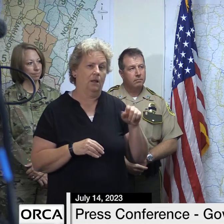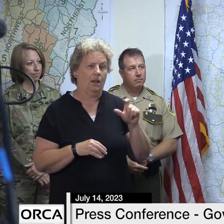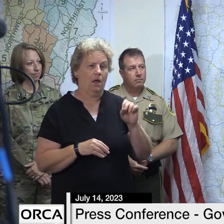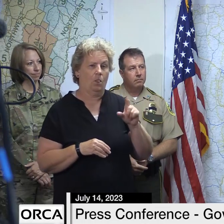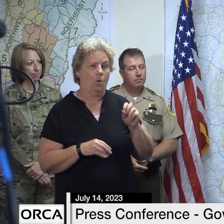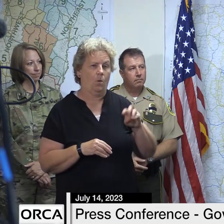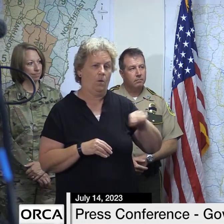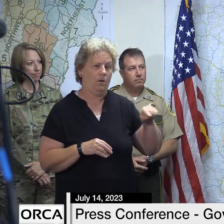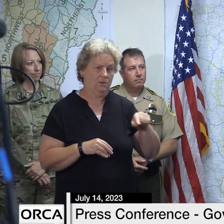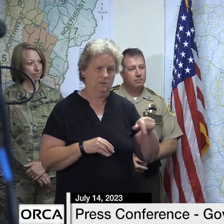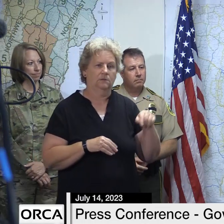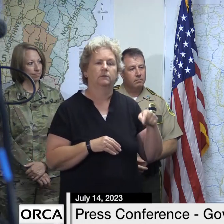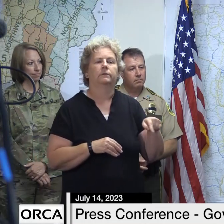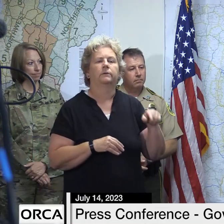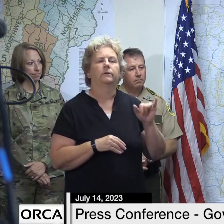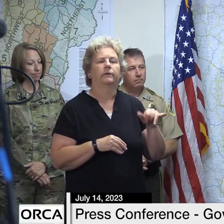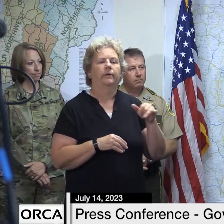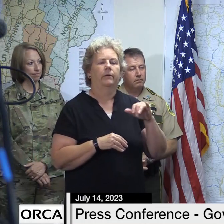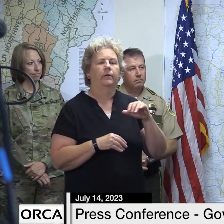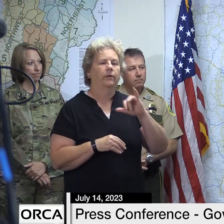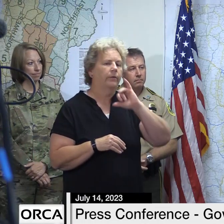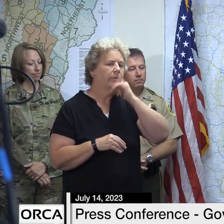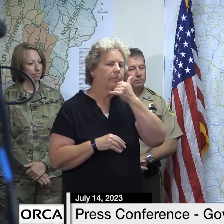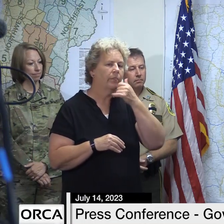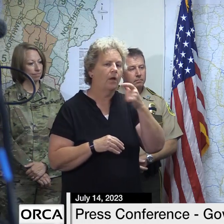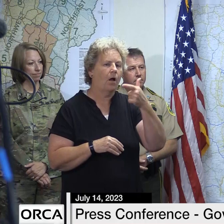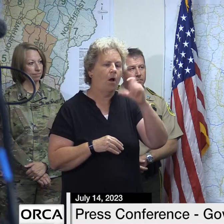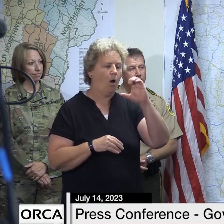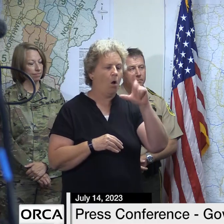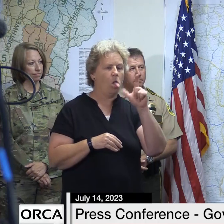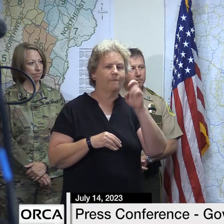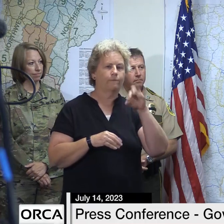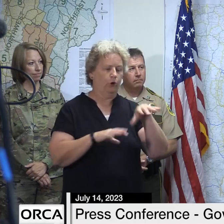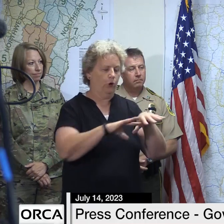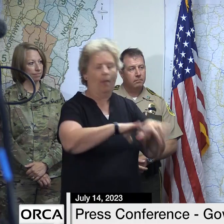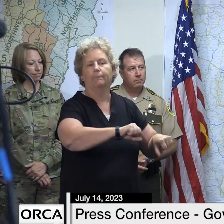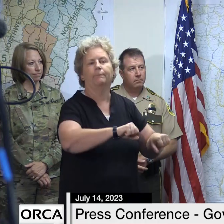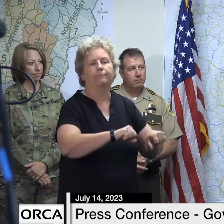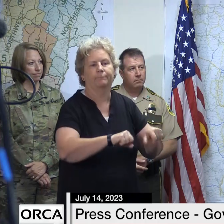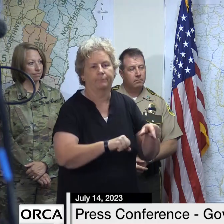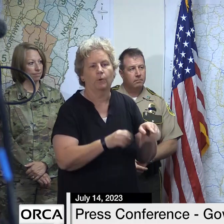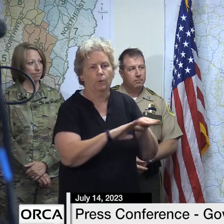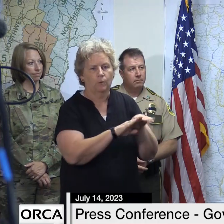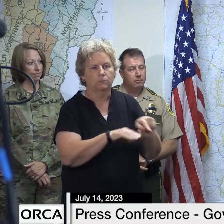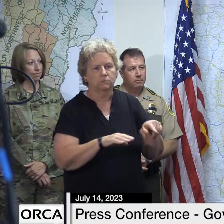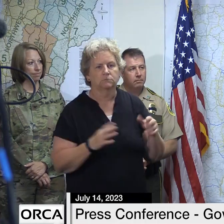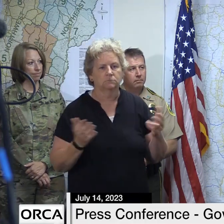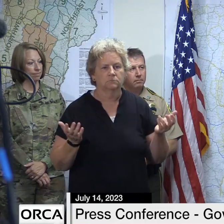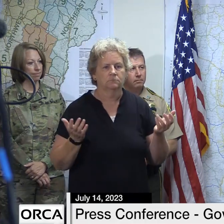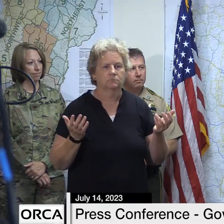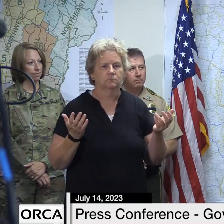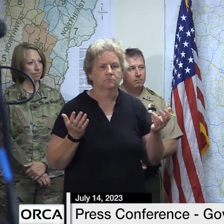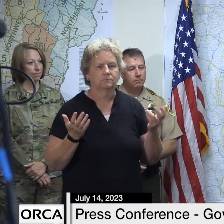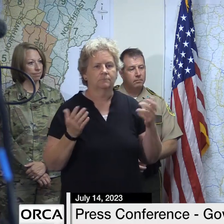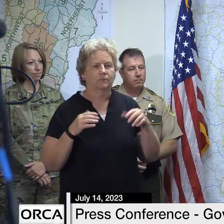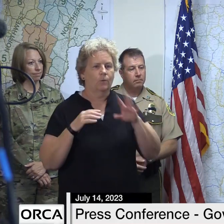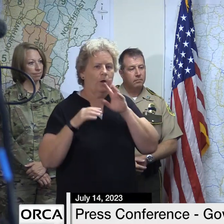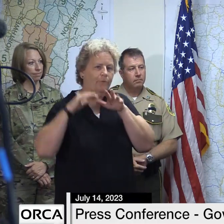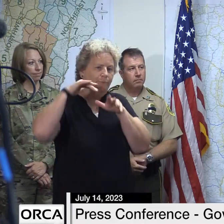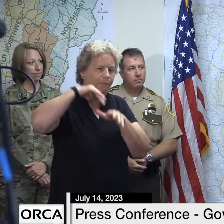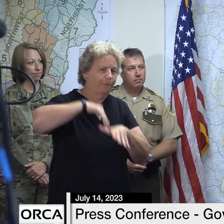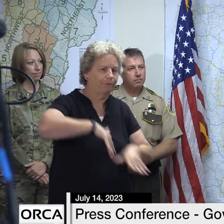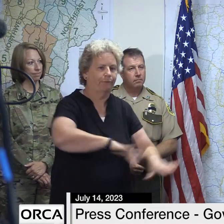culvert washout has failed. There has also been a large bank slide and erosion on Vermont 100